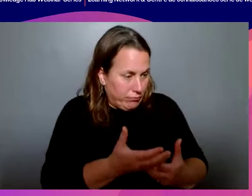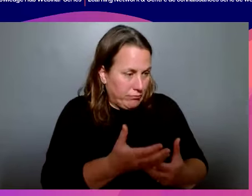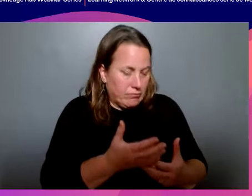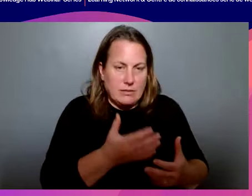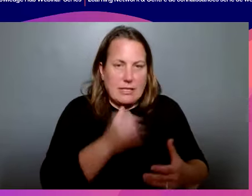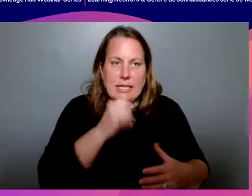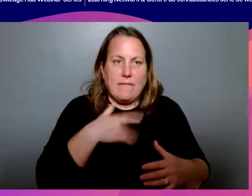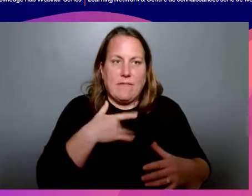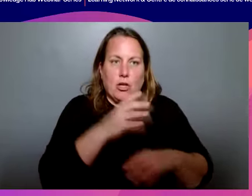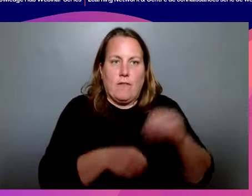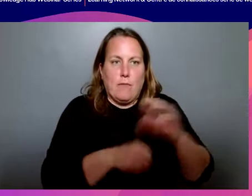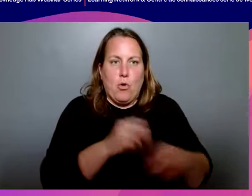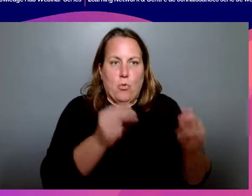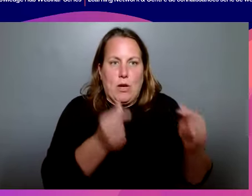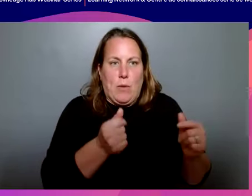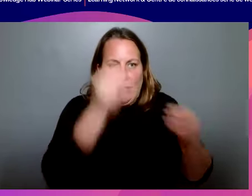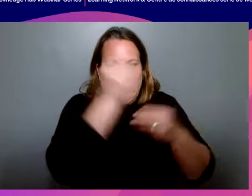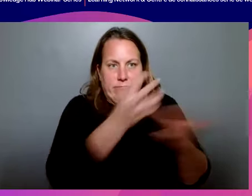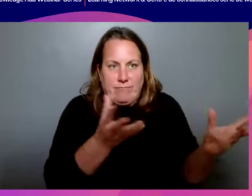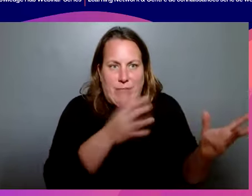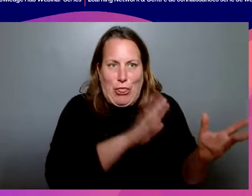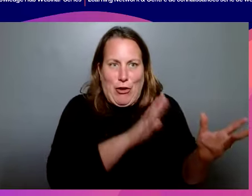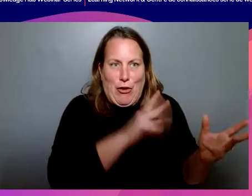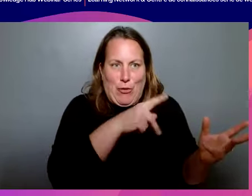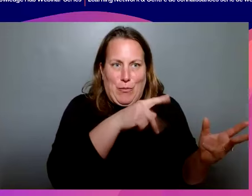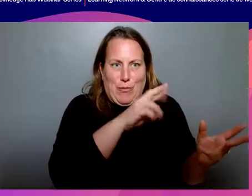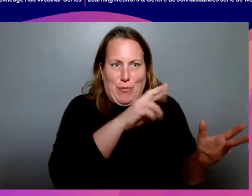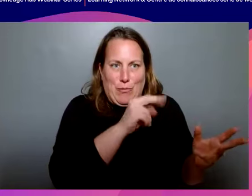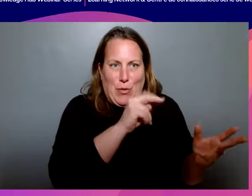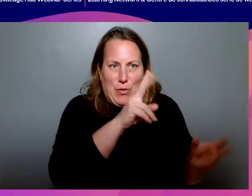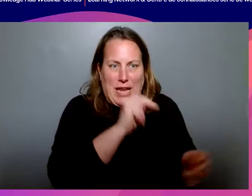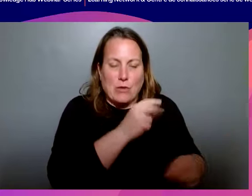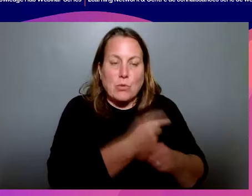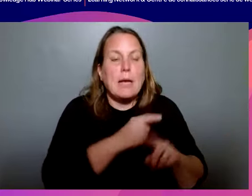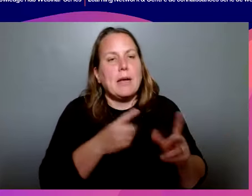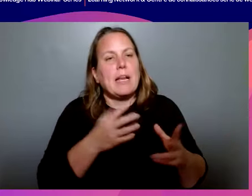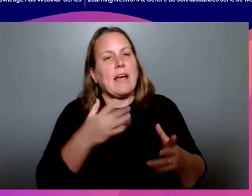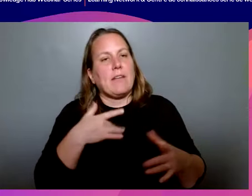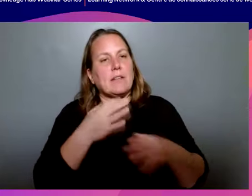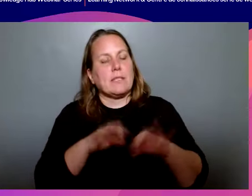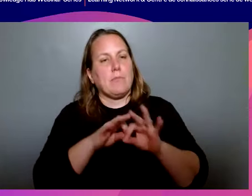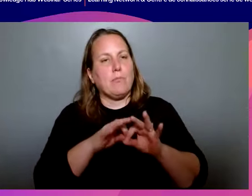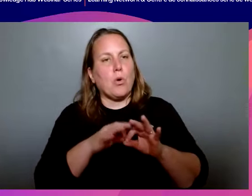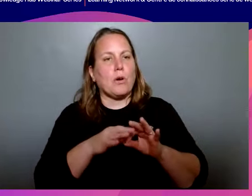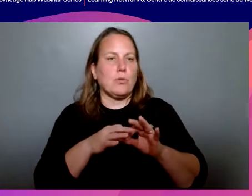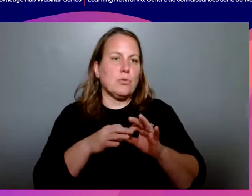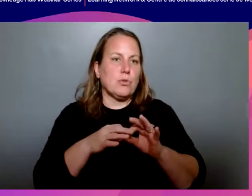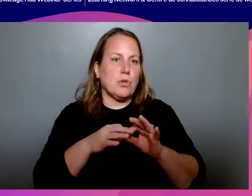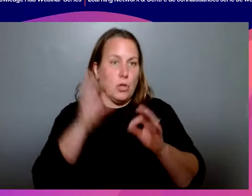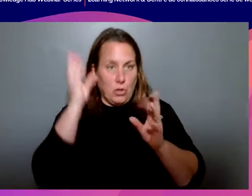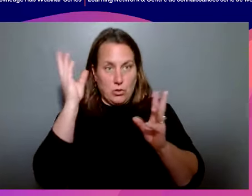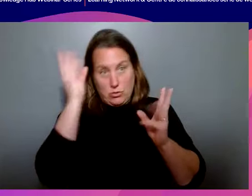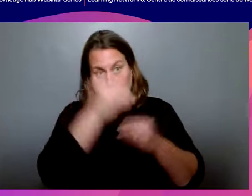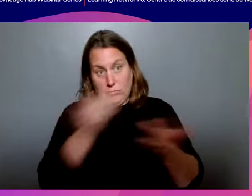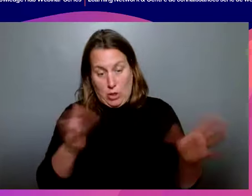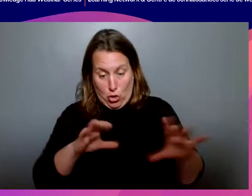out, and they didn't have to share. So I think it's important to say, you don't have to share. No one has to share if